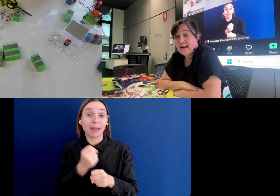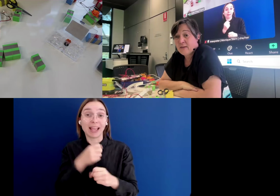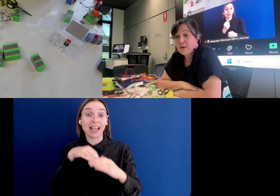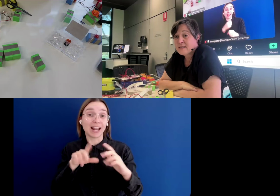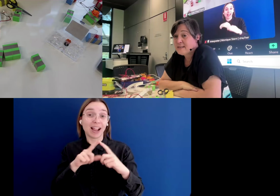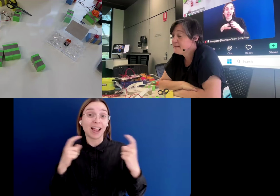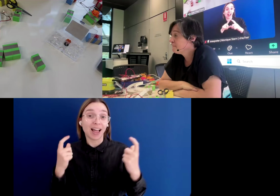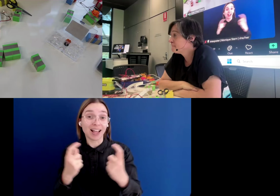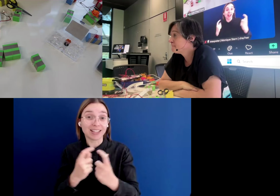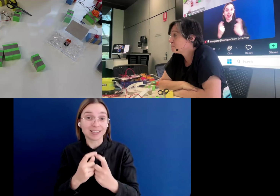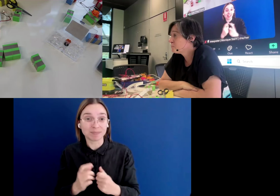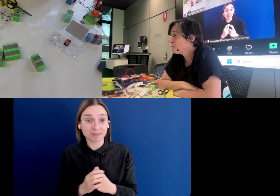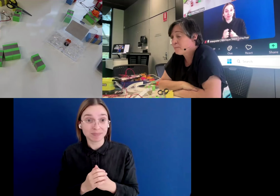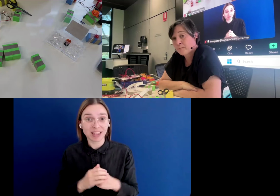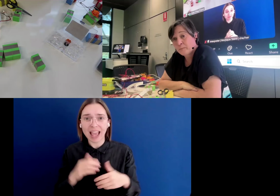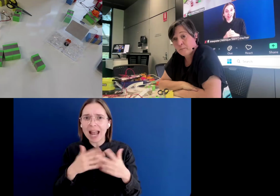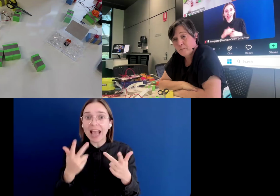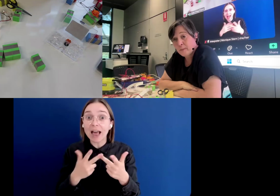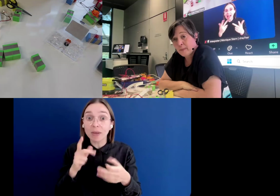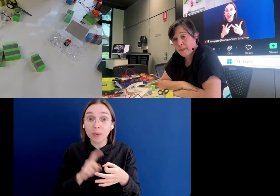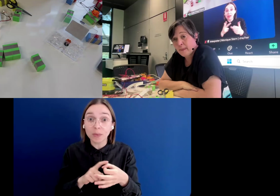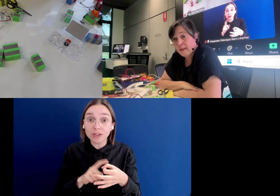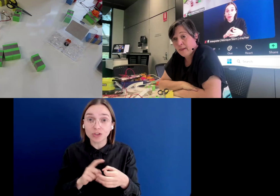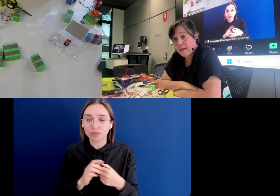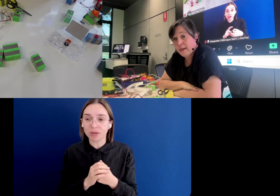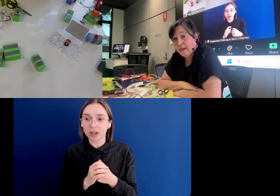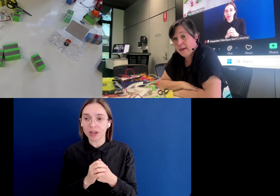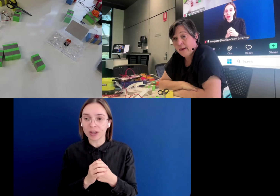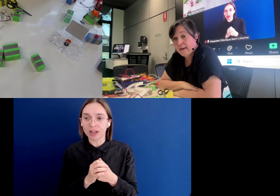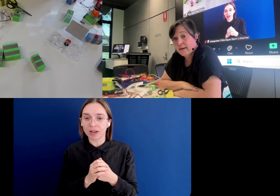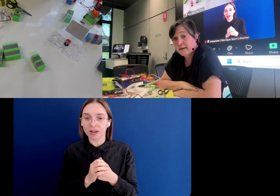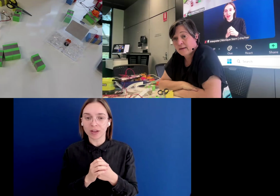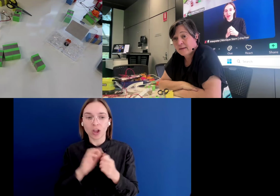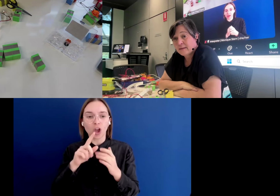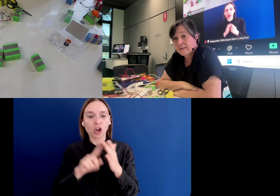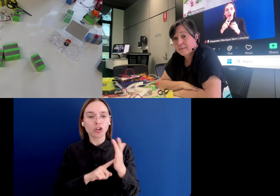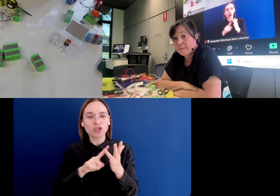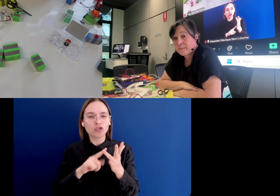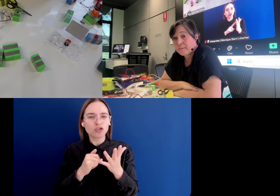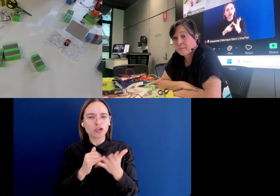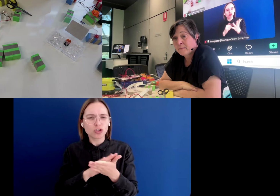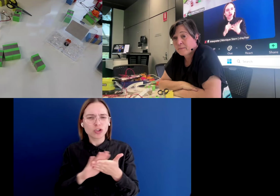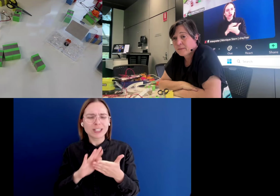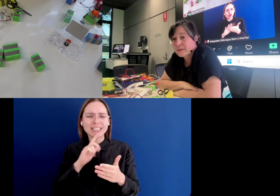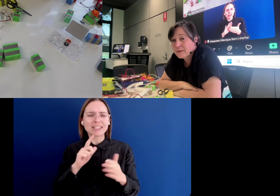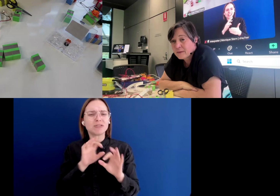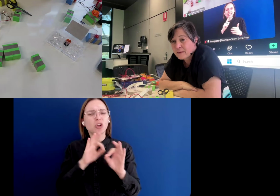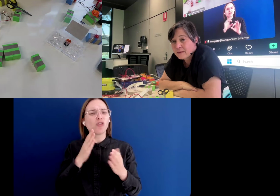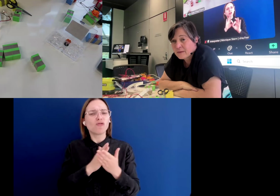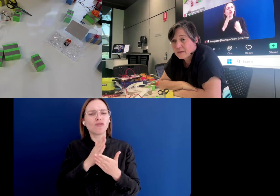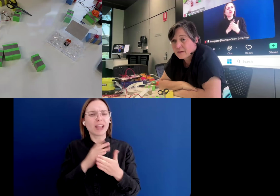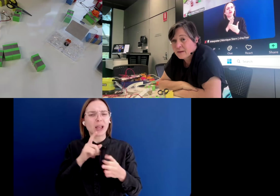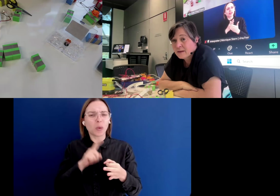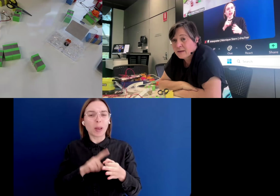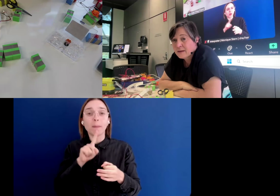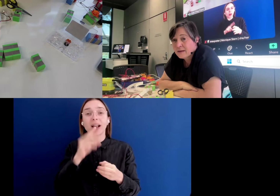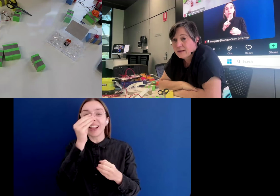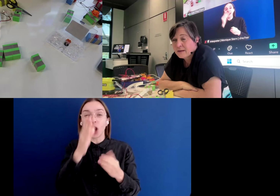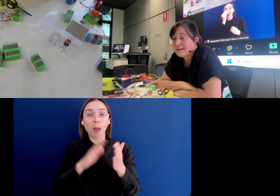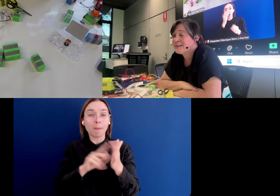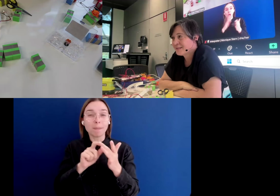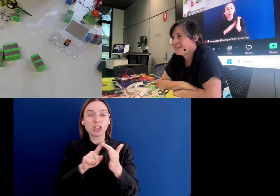Are there any other questions? So it's not a question, but just one that you might want to piggyback off of. So Michelle also mentioned you could